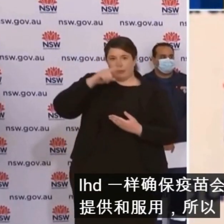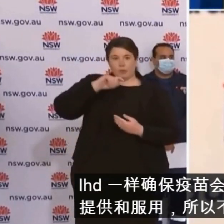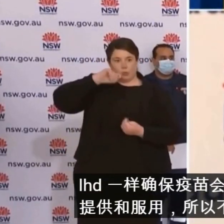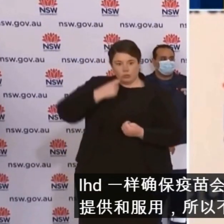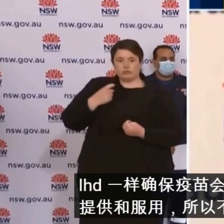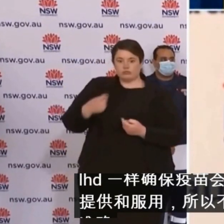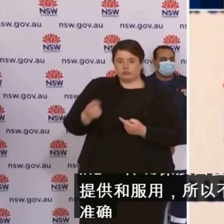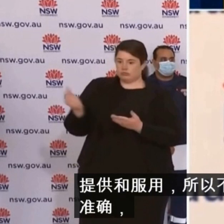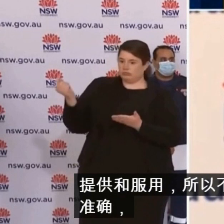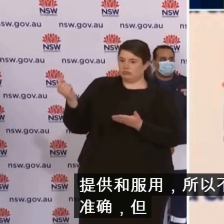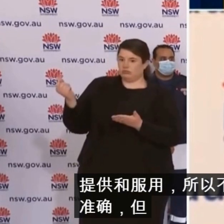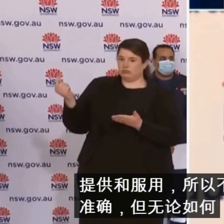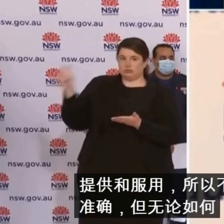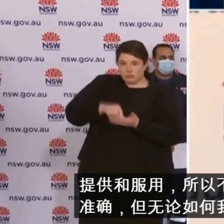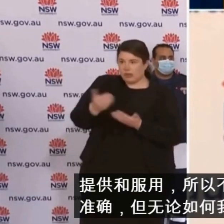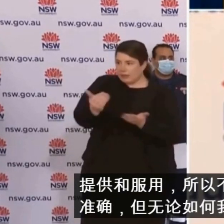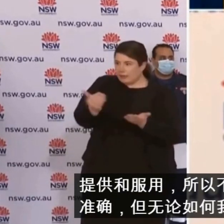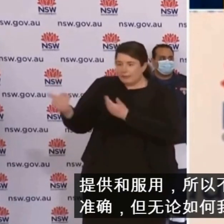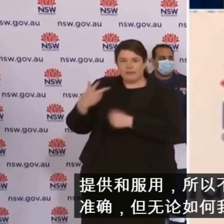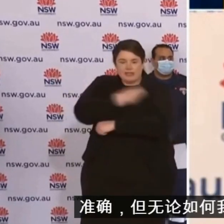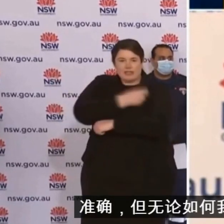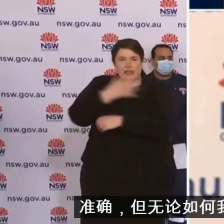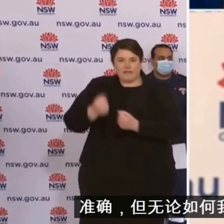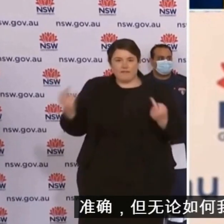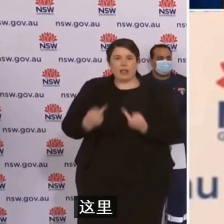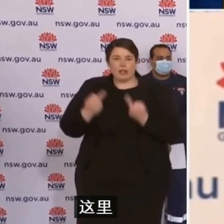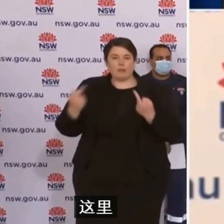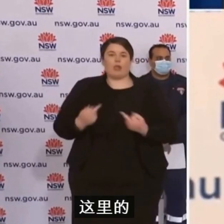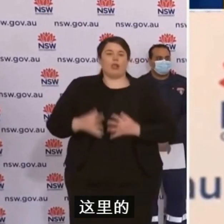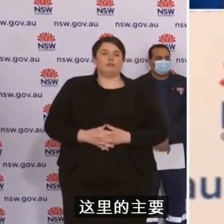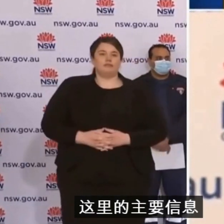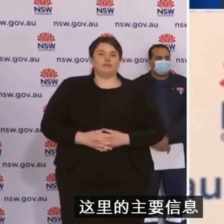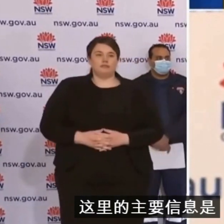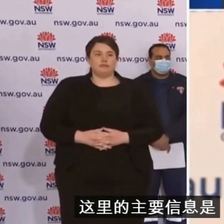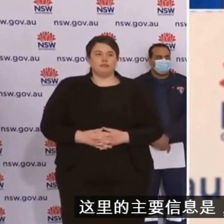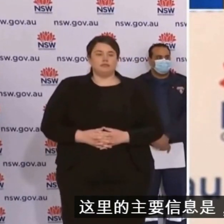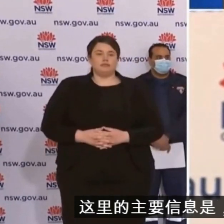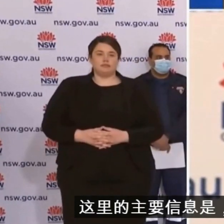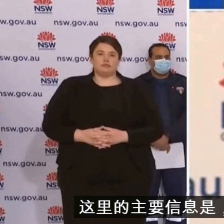So not entirely accurate, but anyway. I think the main message here is that our